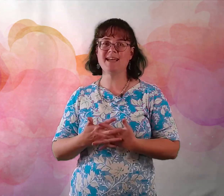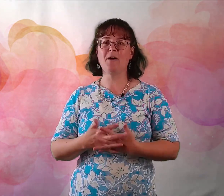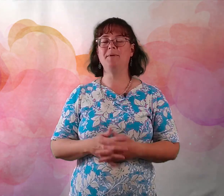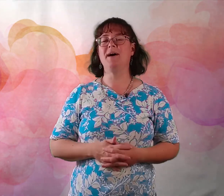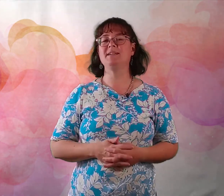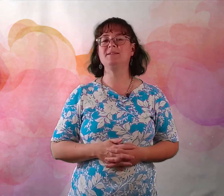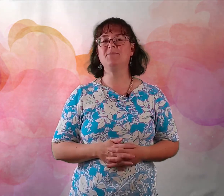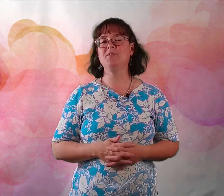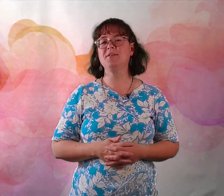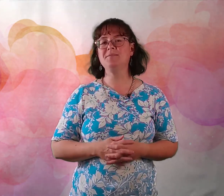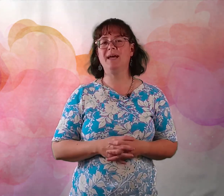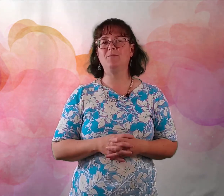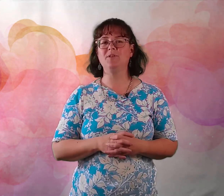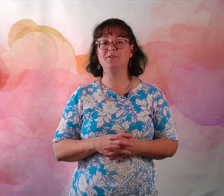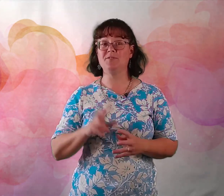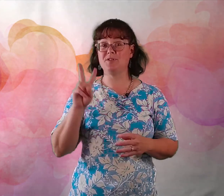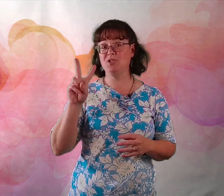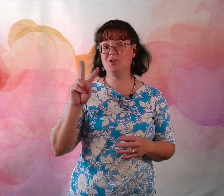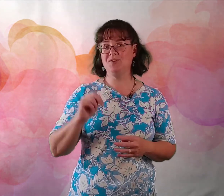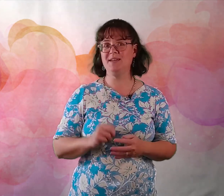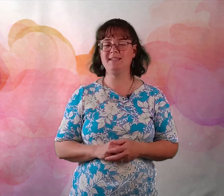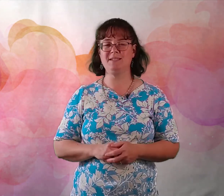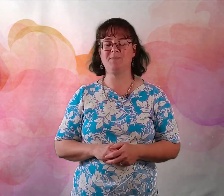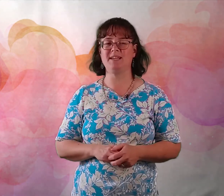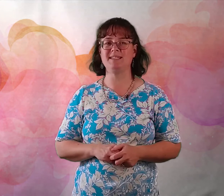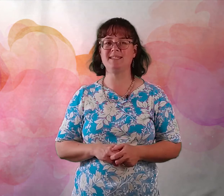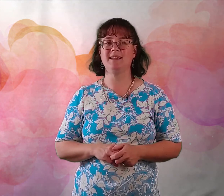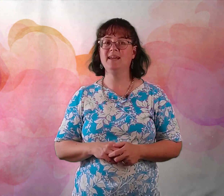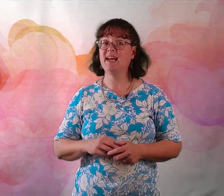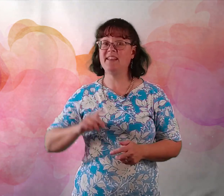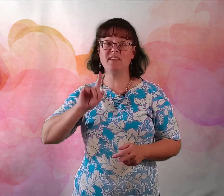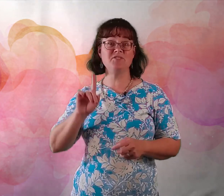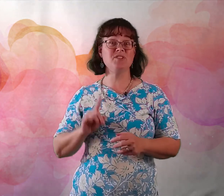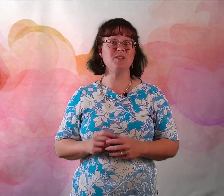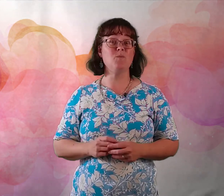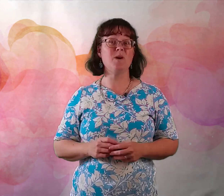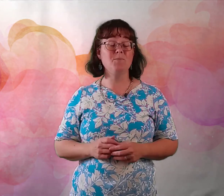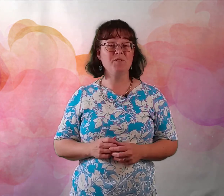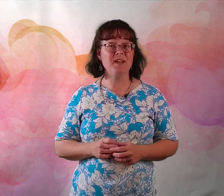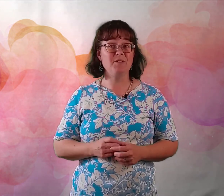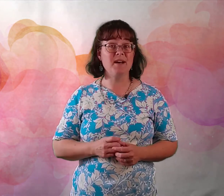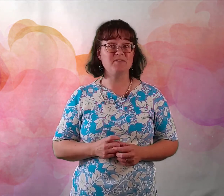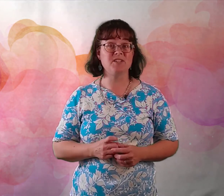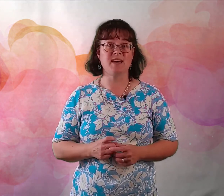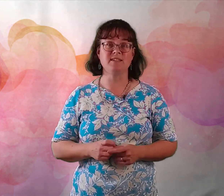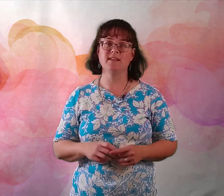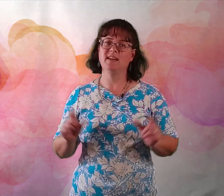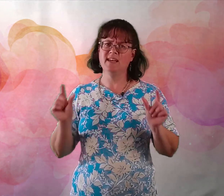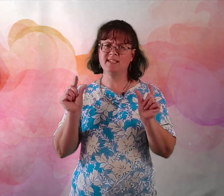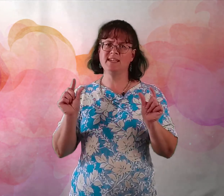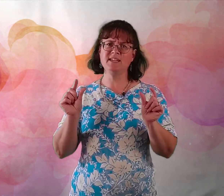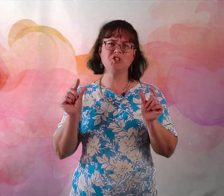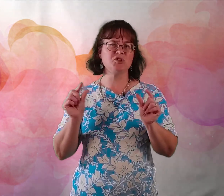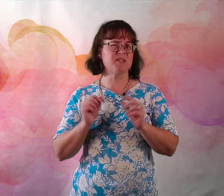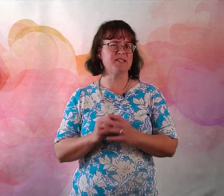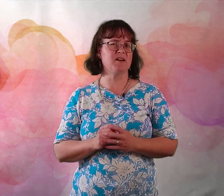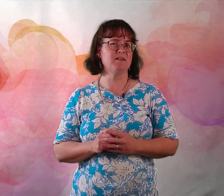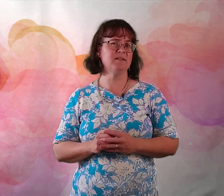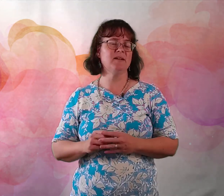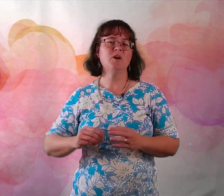I'll be back tomorrow and we'll learn those 2 easy bits. And then there's only one more video after that. It's a nice short song.